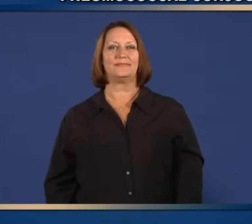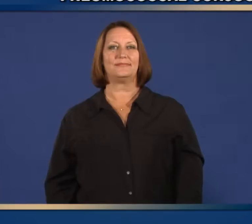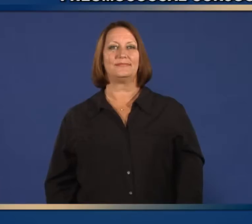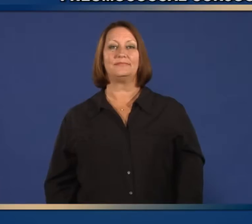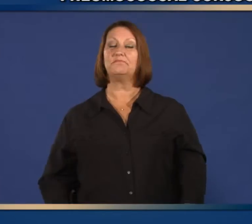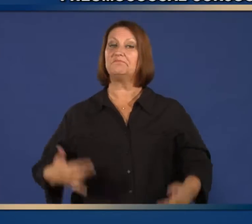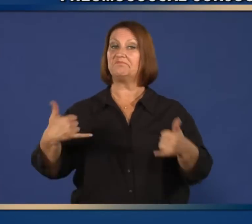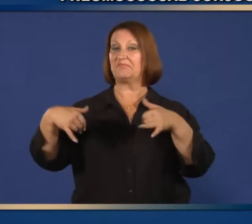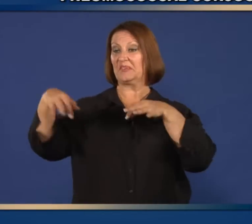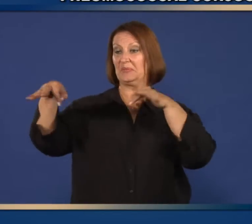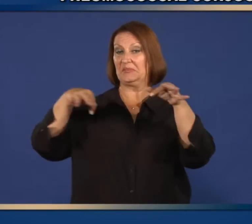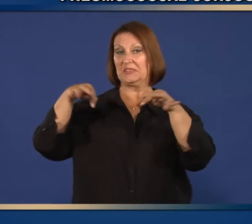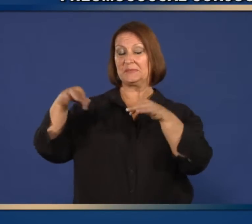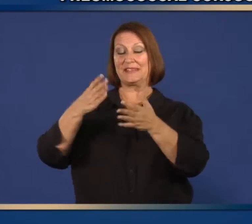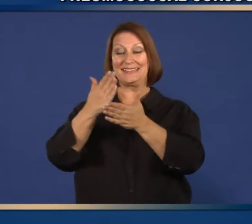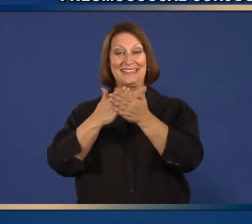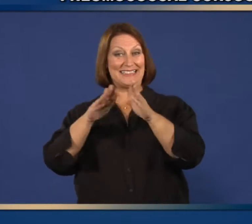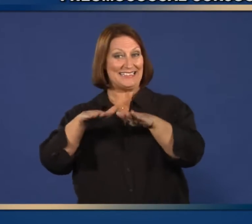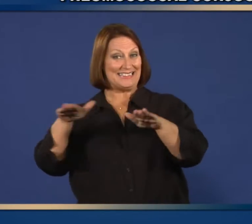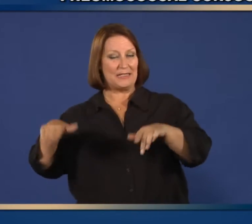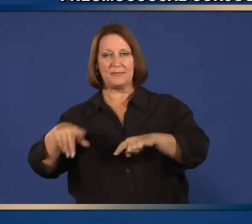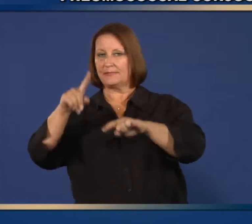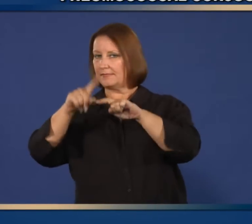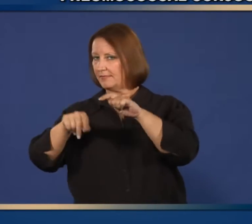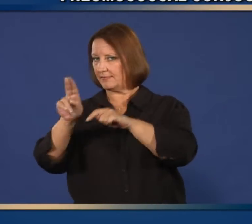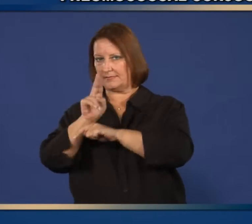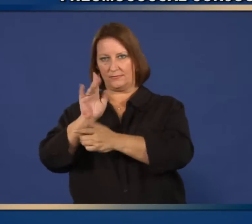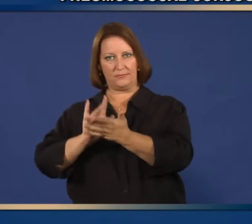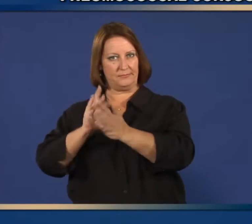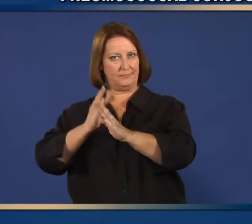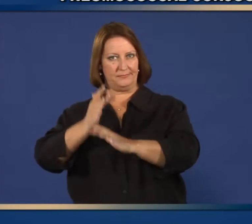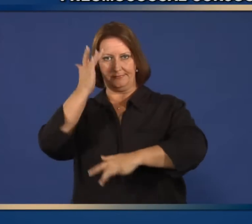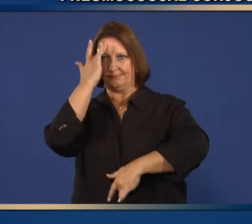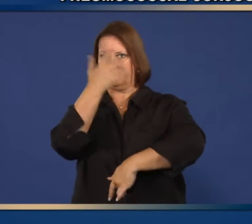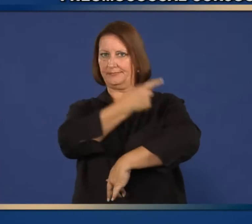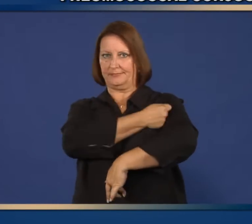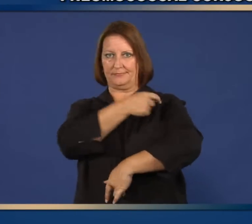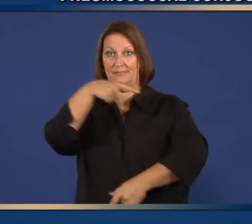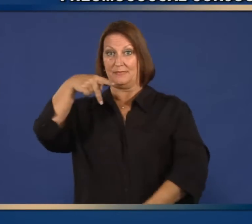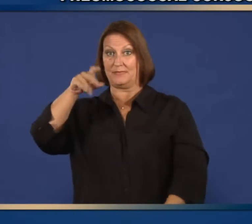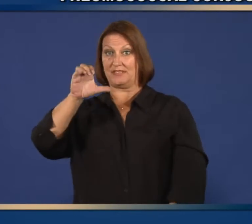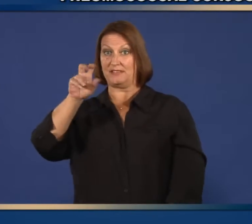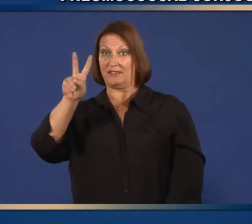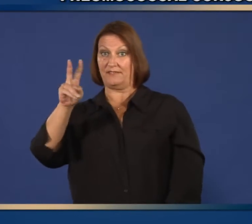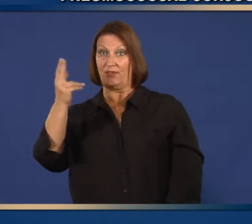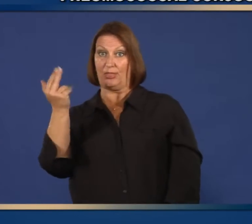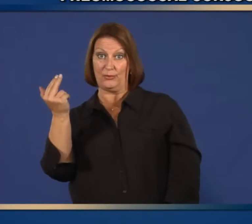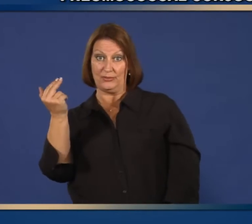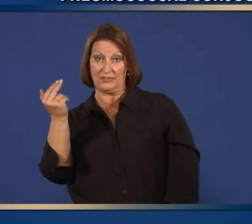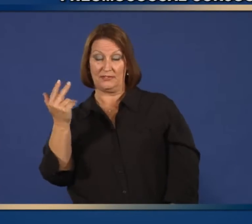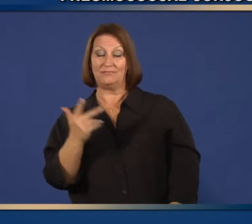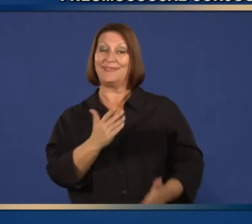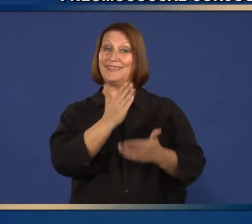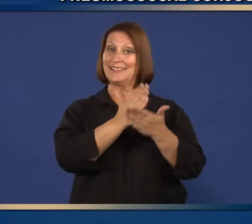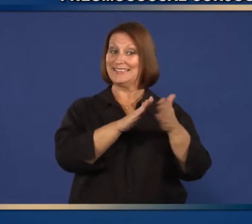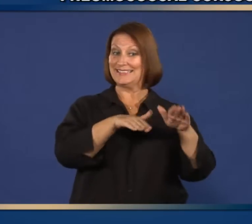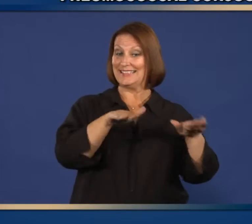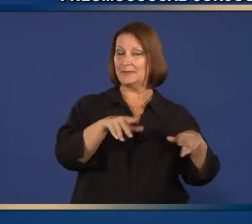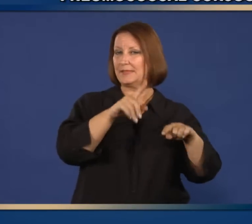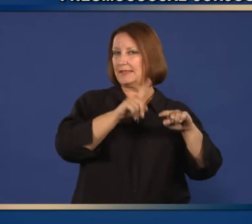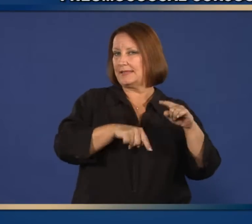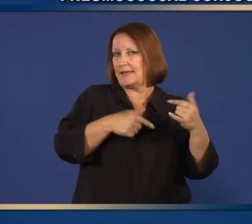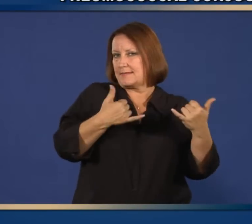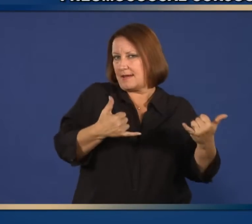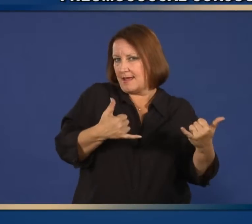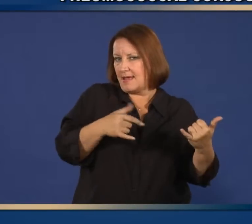Four, some children should not get PCV13 or should